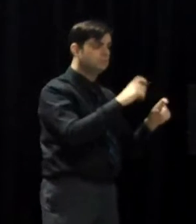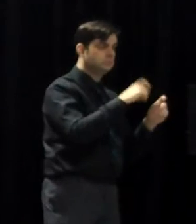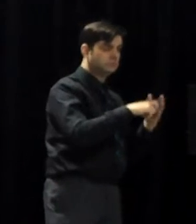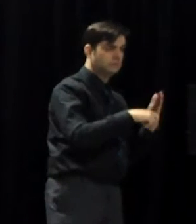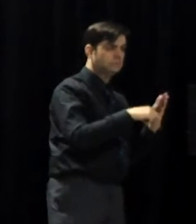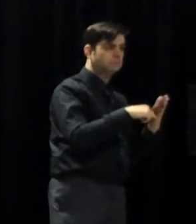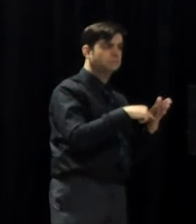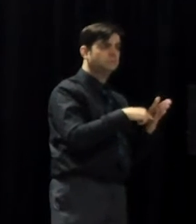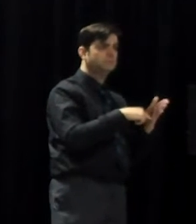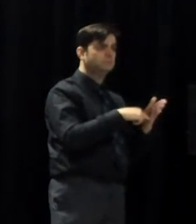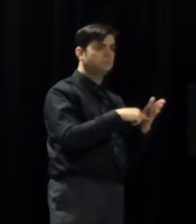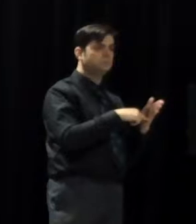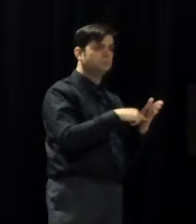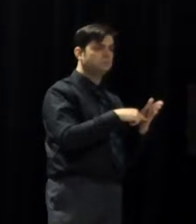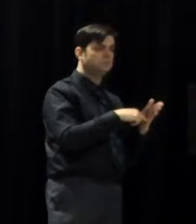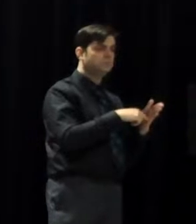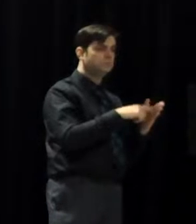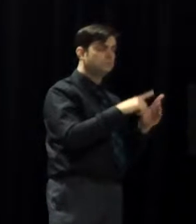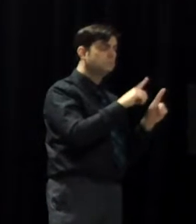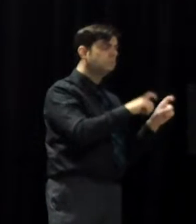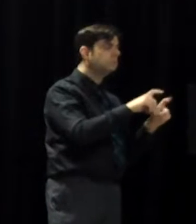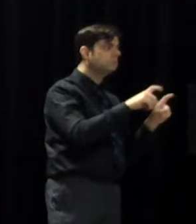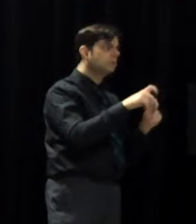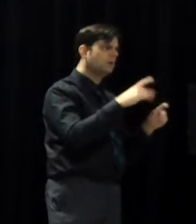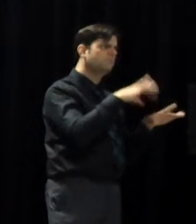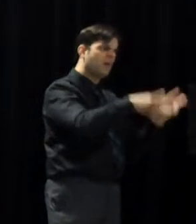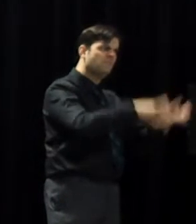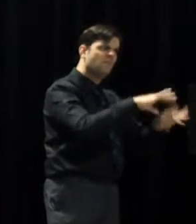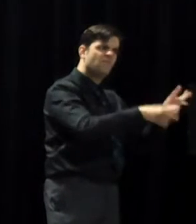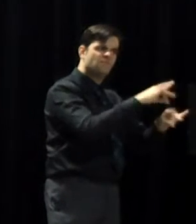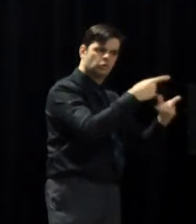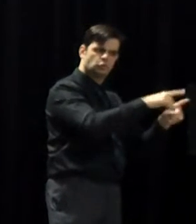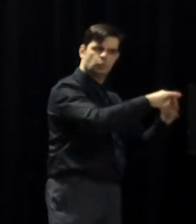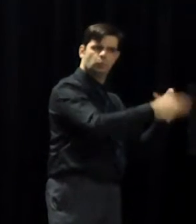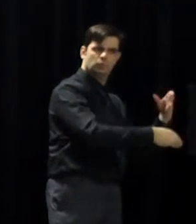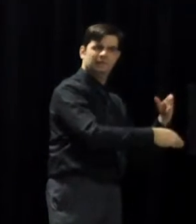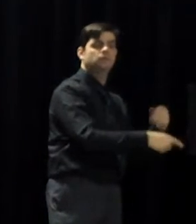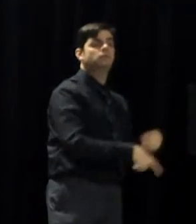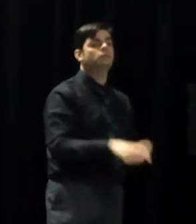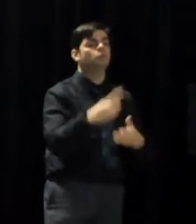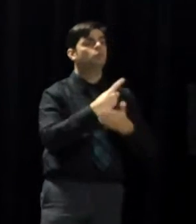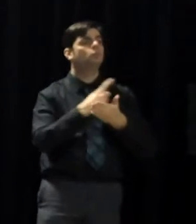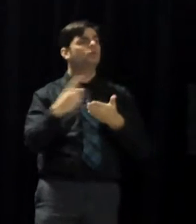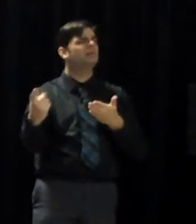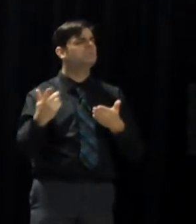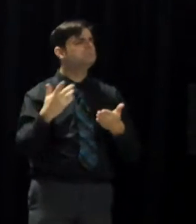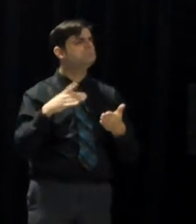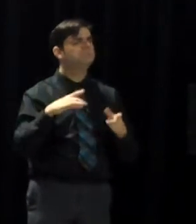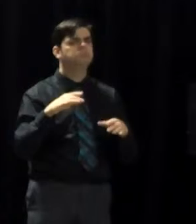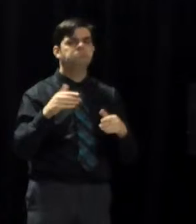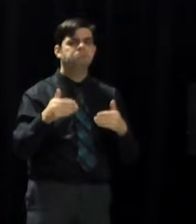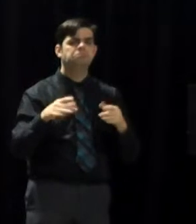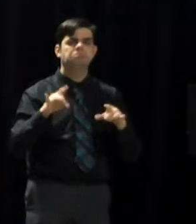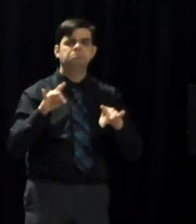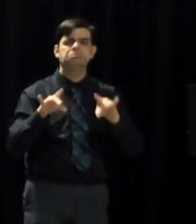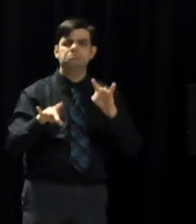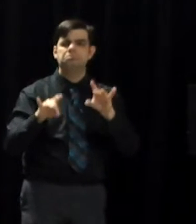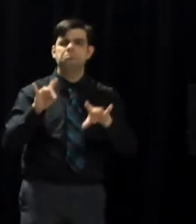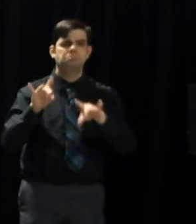reflection. Looking at this, Saturday, we will have a new partnership with Cayuga Medical and Essentia